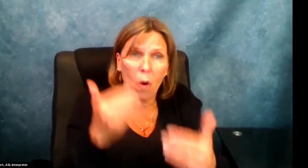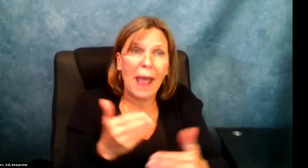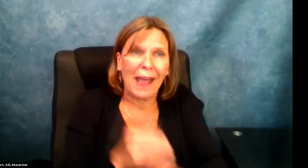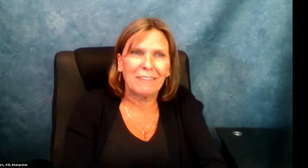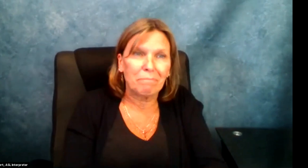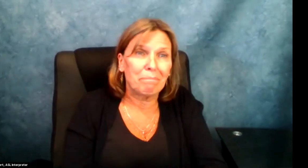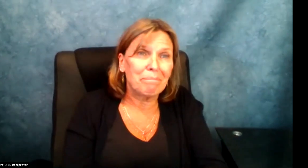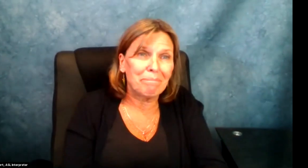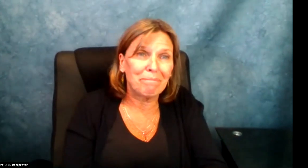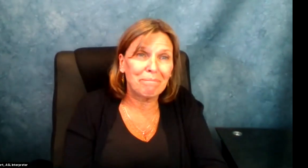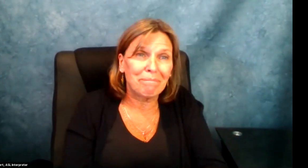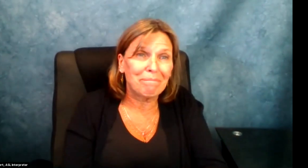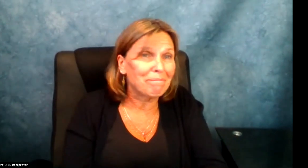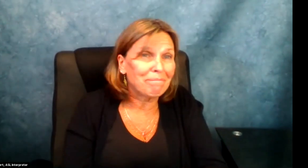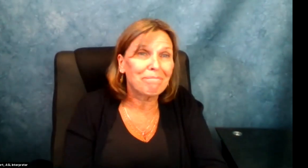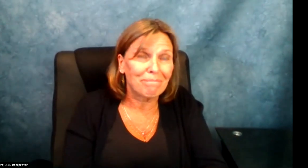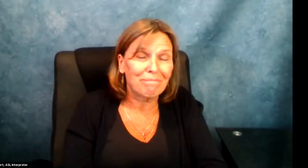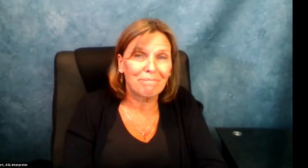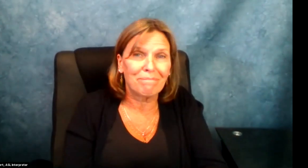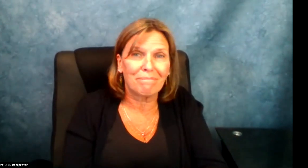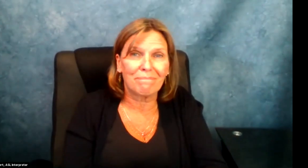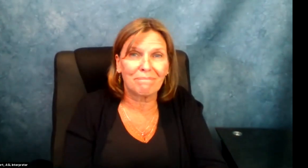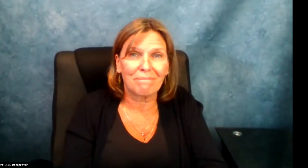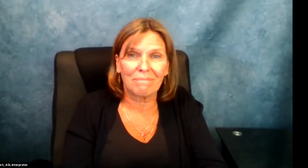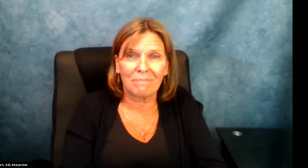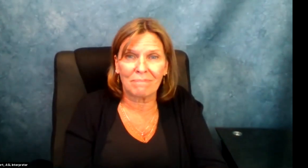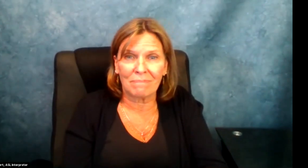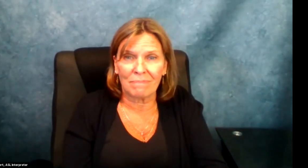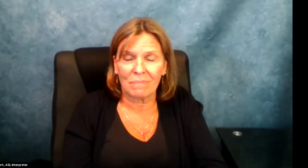that's already in your plans.